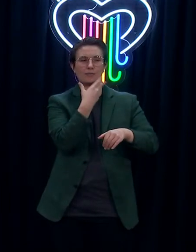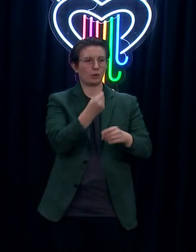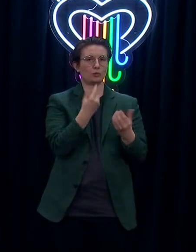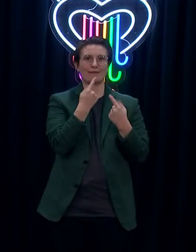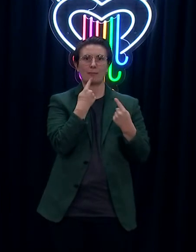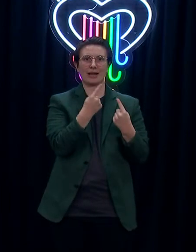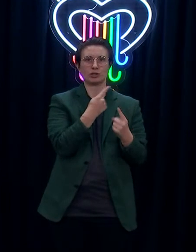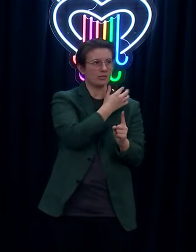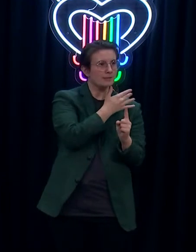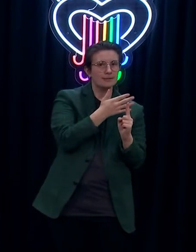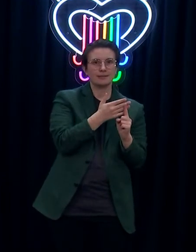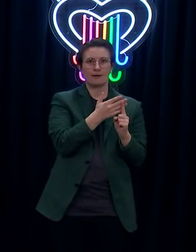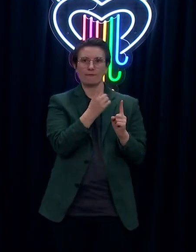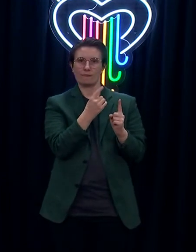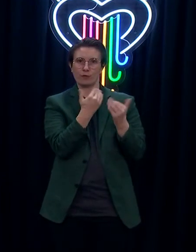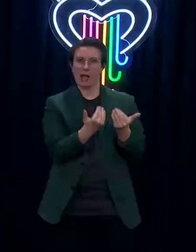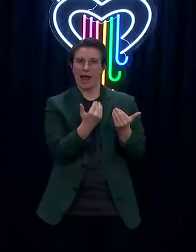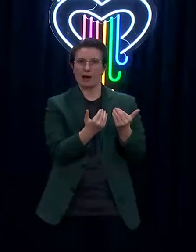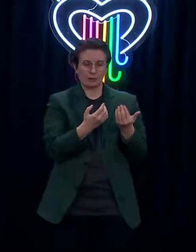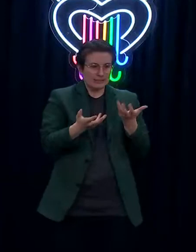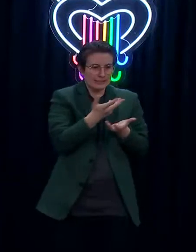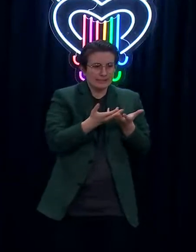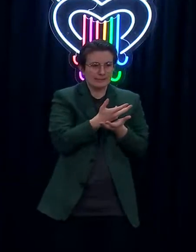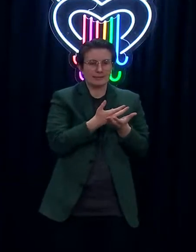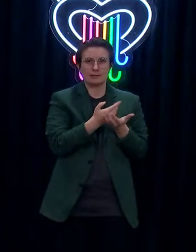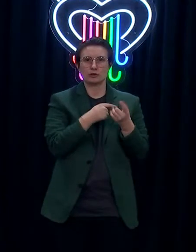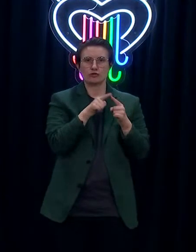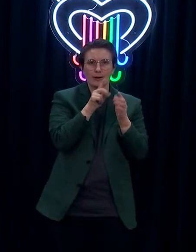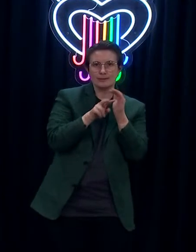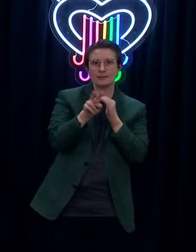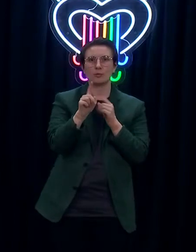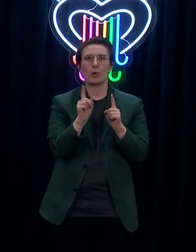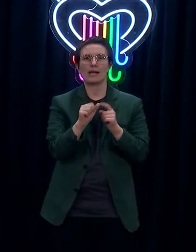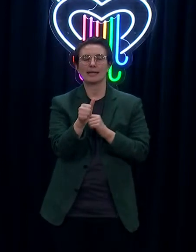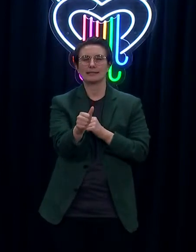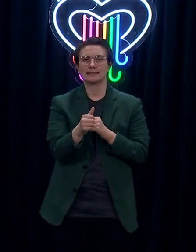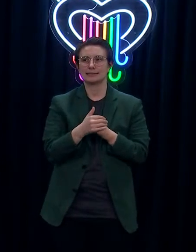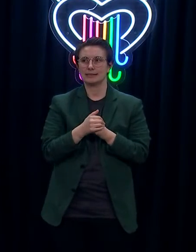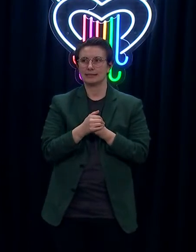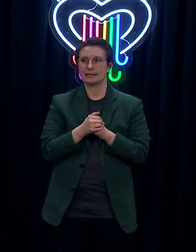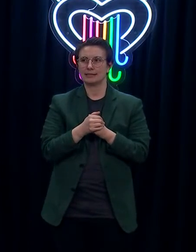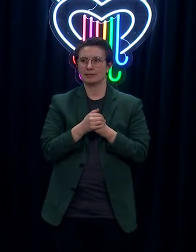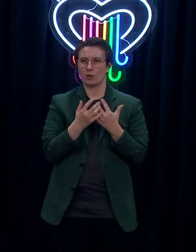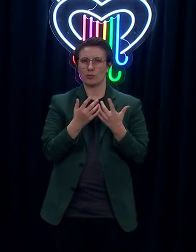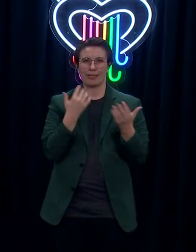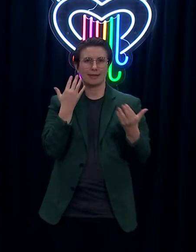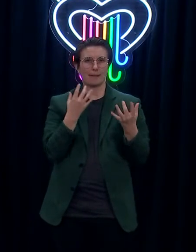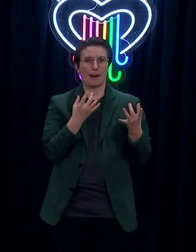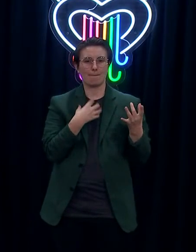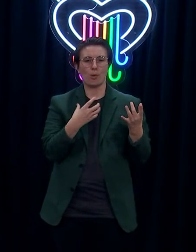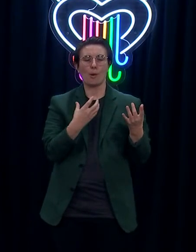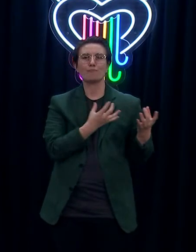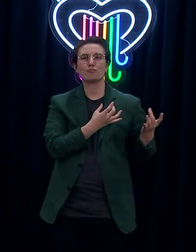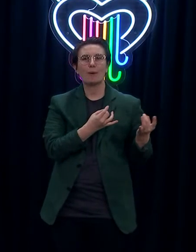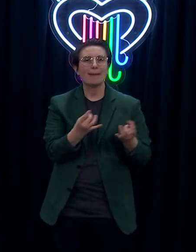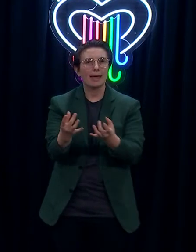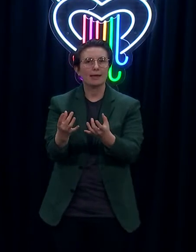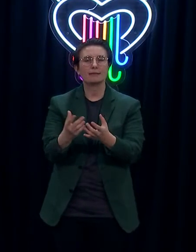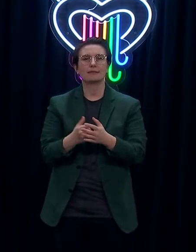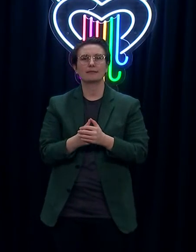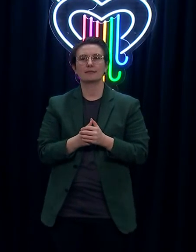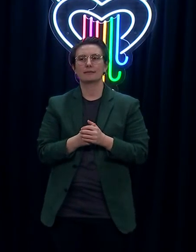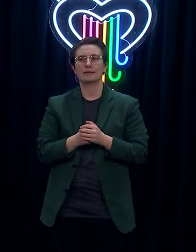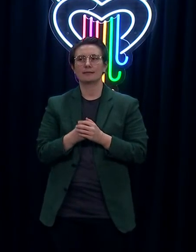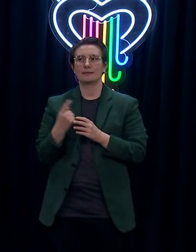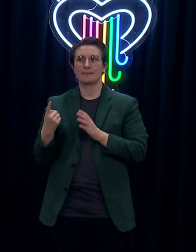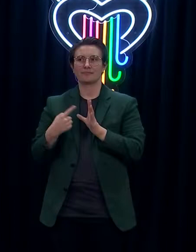managed, response, things that could have been done differently, preparedness, that sort of stuff. I think it would be fair to say that we